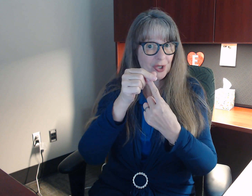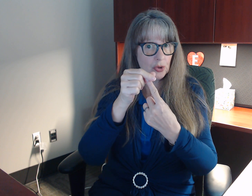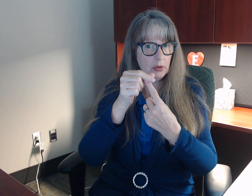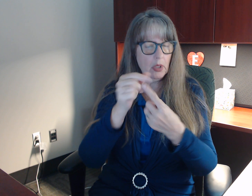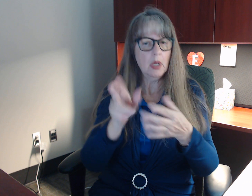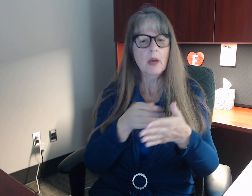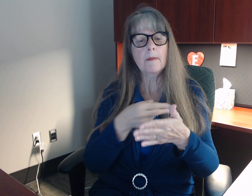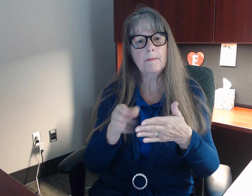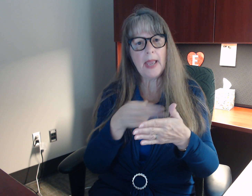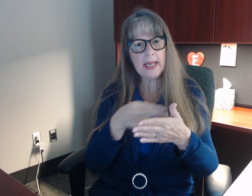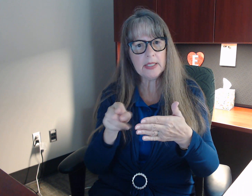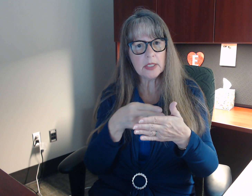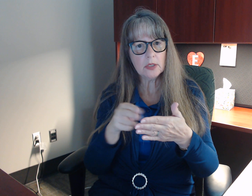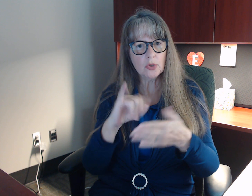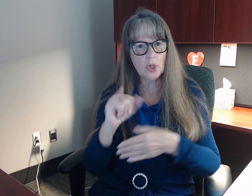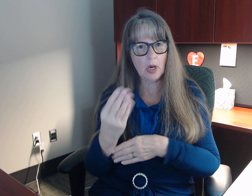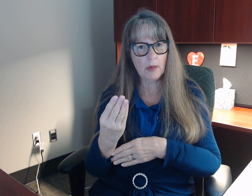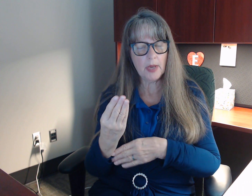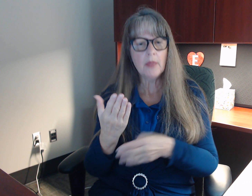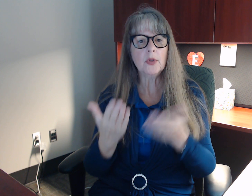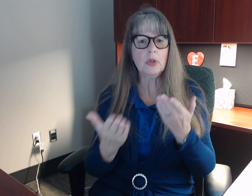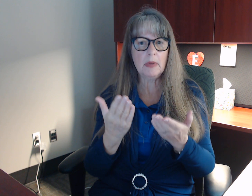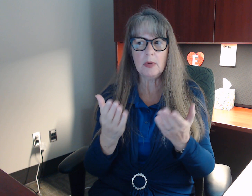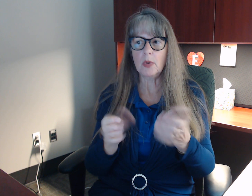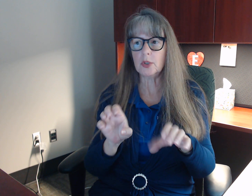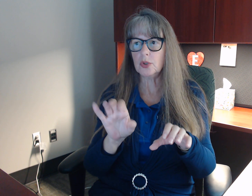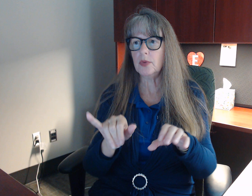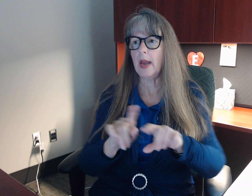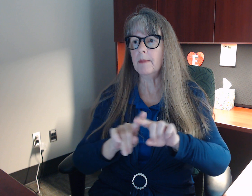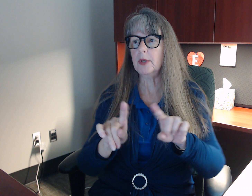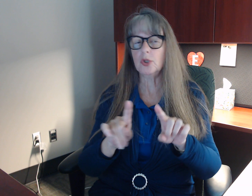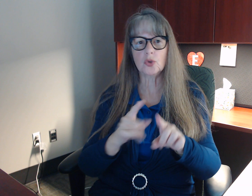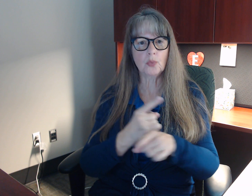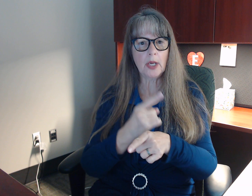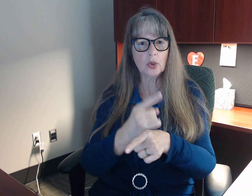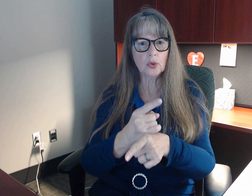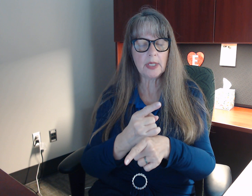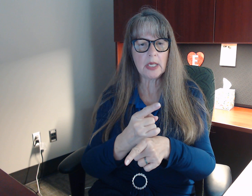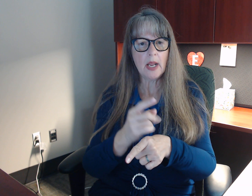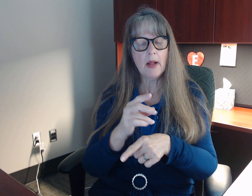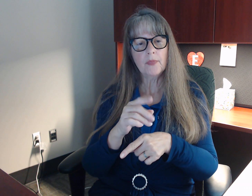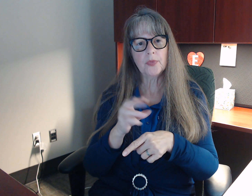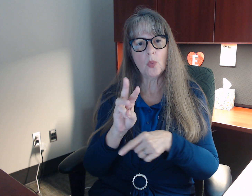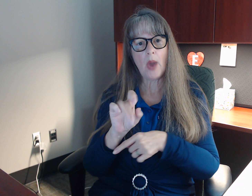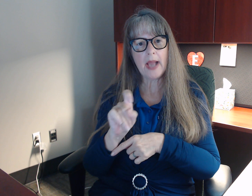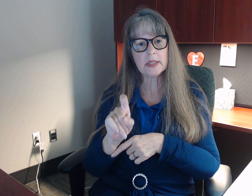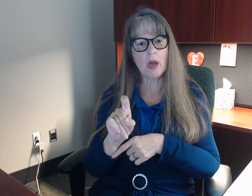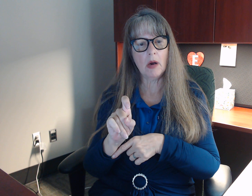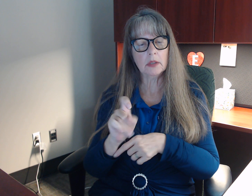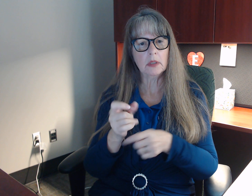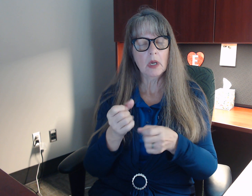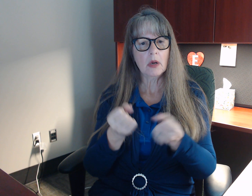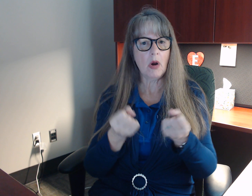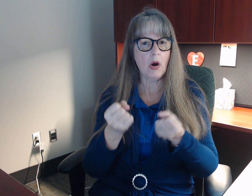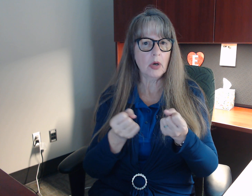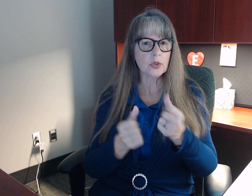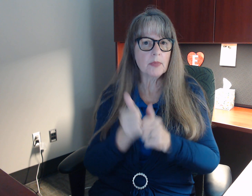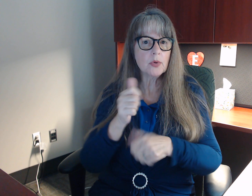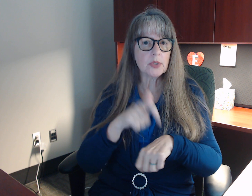special paint job, then you maybe want to do that. But just regularly, the wax on cars most of the